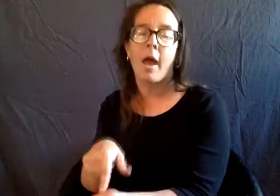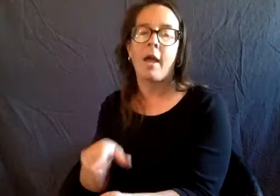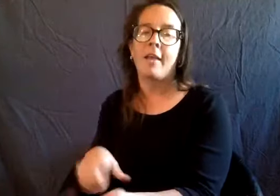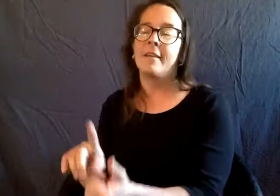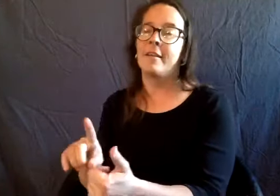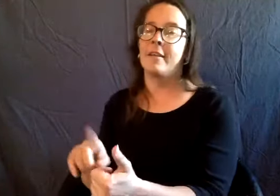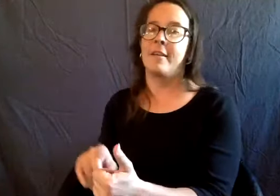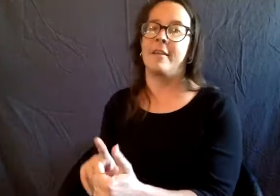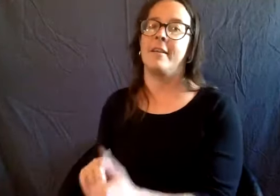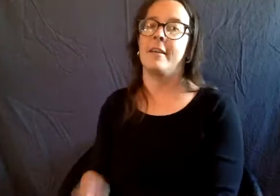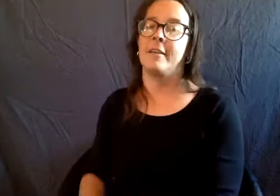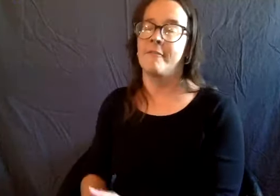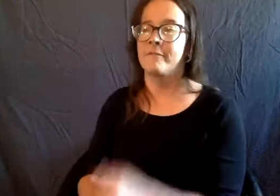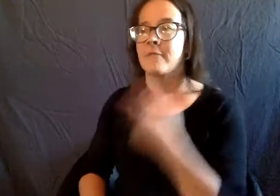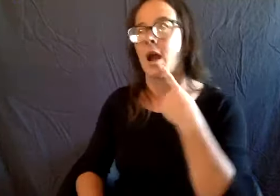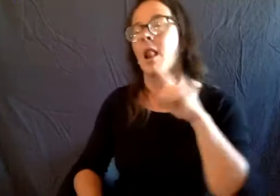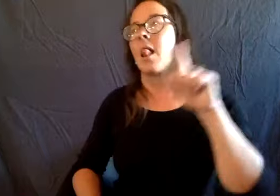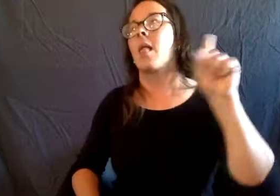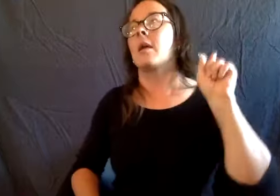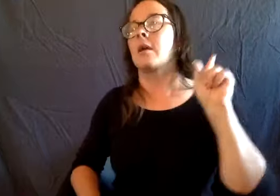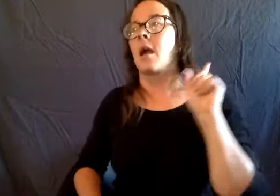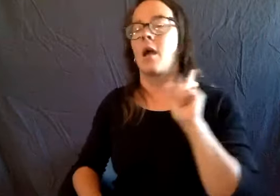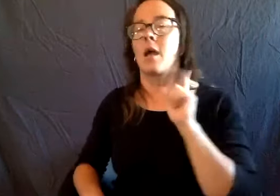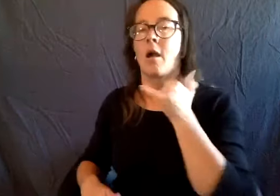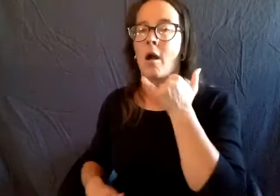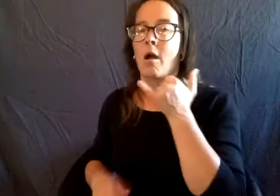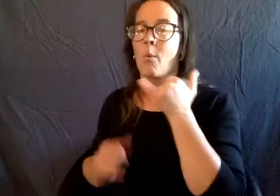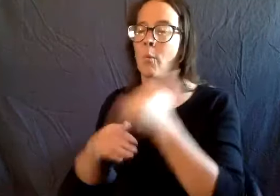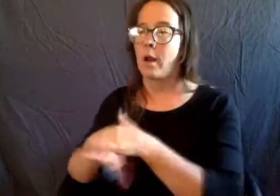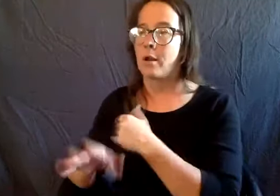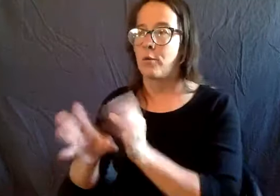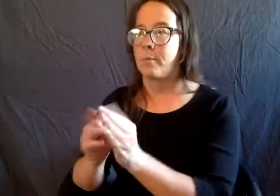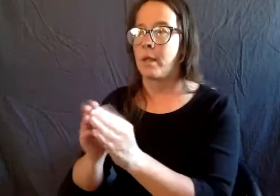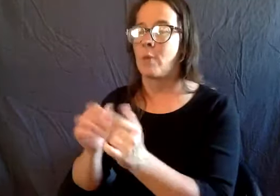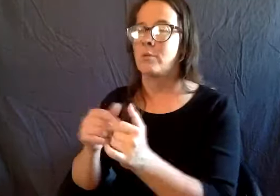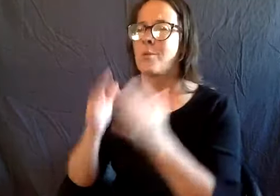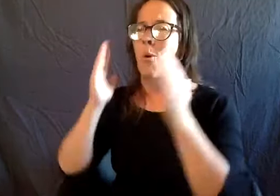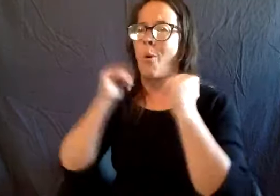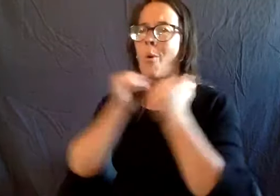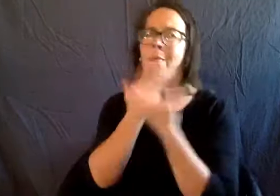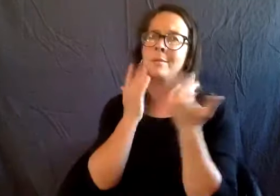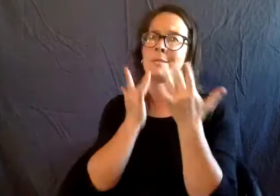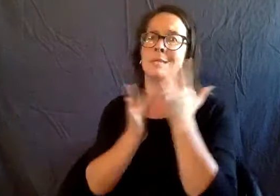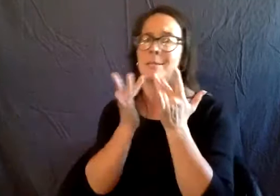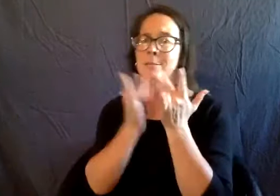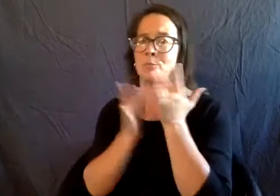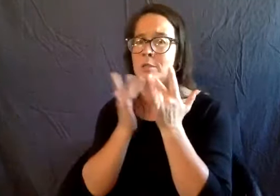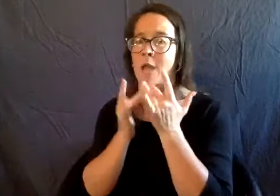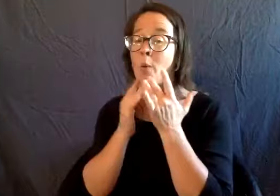I was absolutely hopeless and desperate, and I was blessed with what I call the gift of desperation, the gift